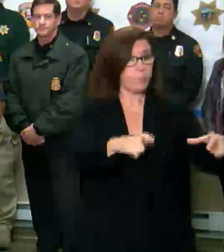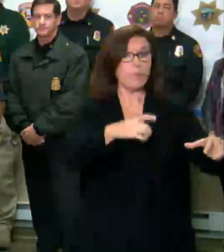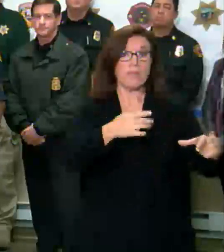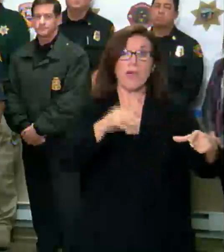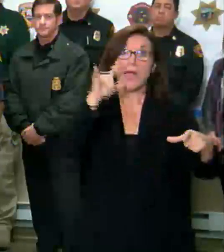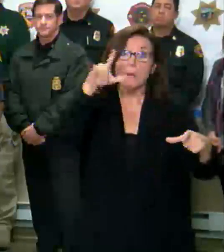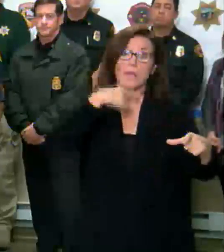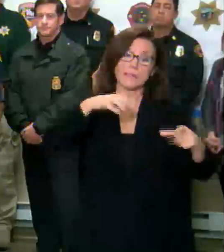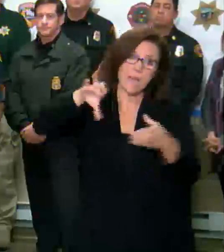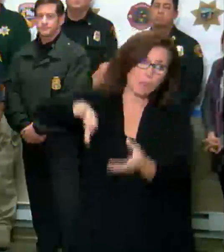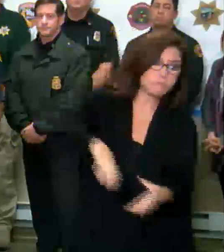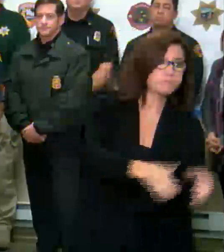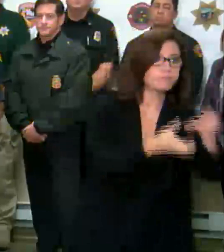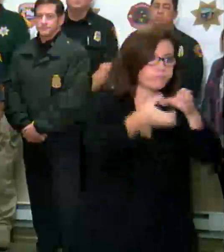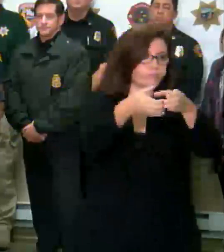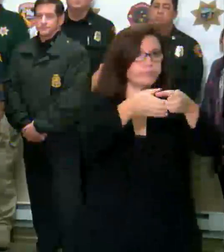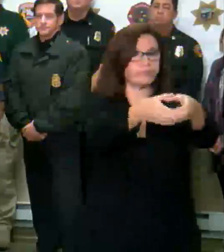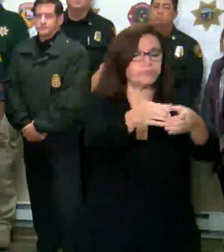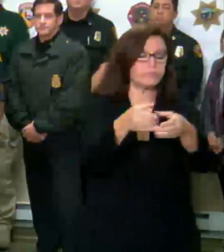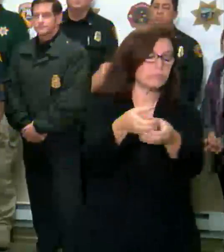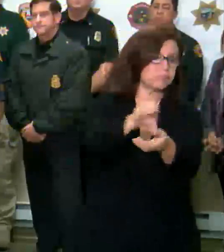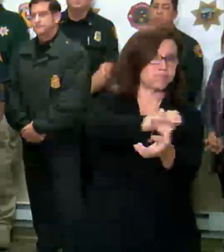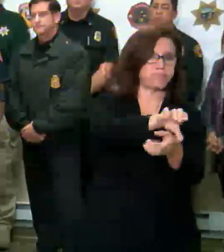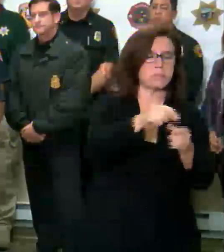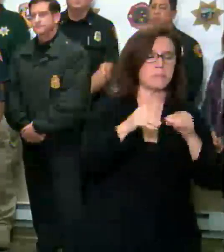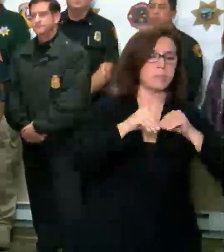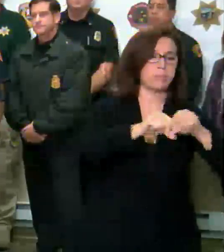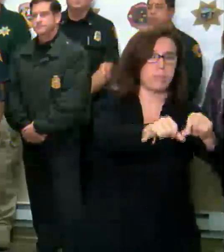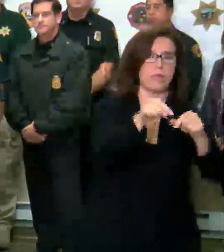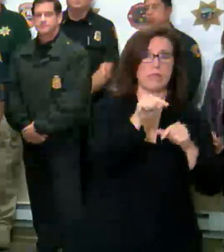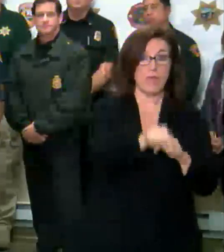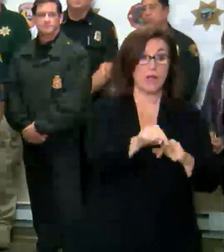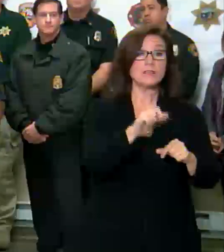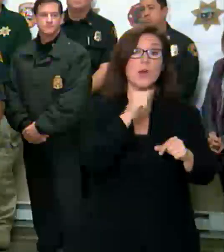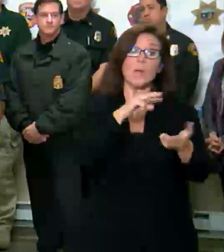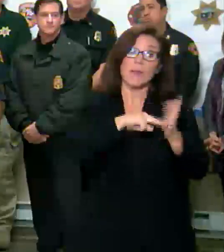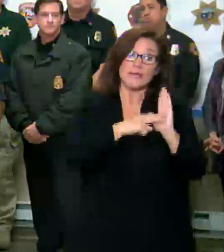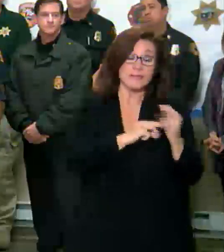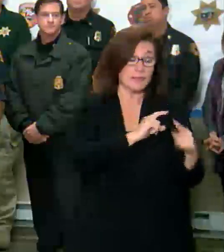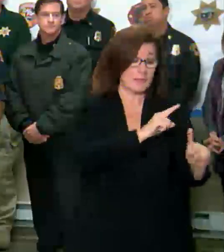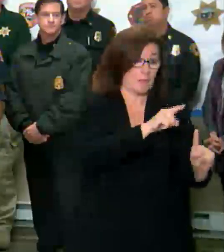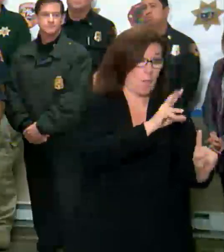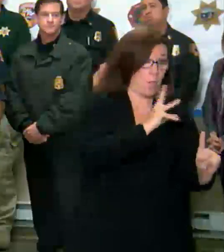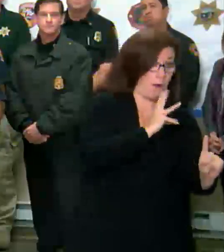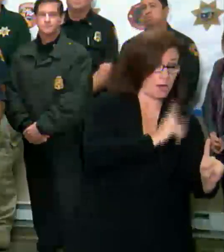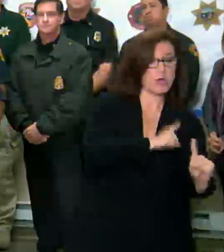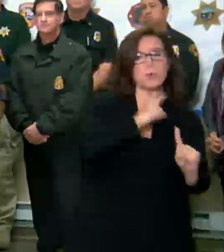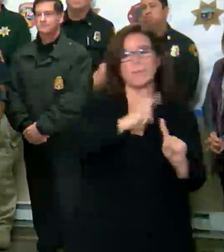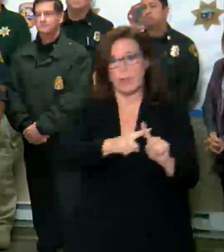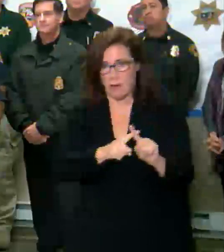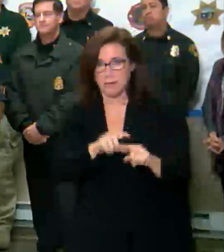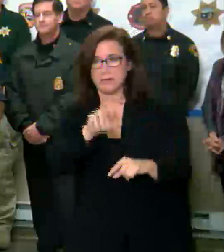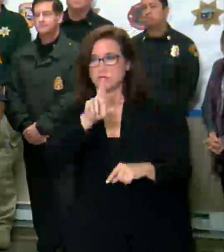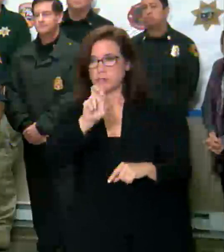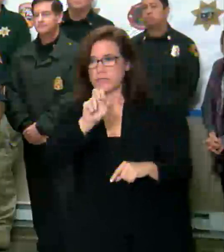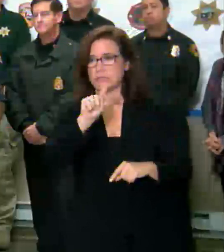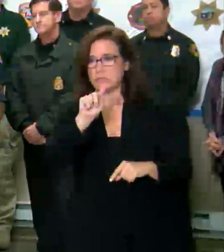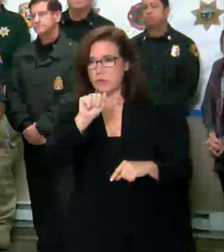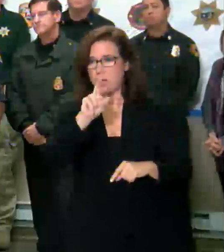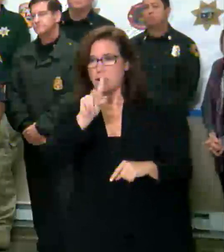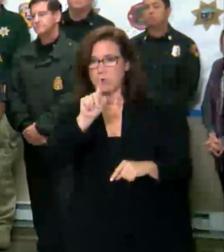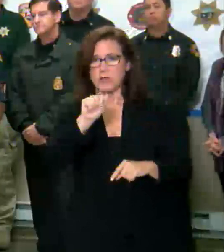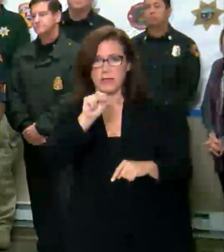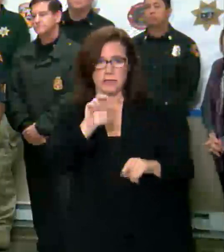had a community meeting in the community of Santa Barbara describing our strategy that Incident Command Team is doing.